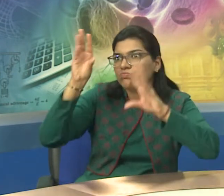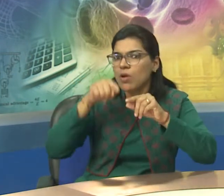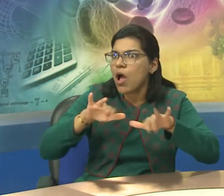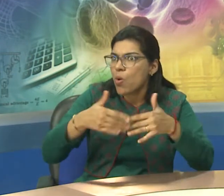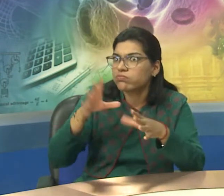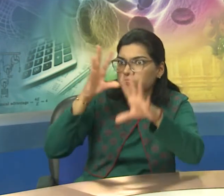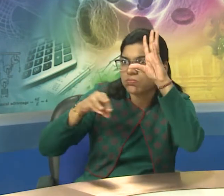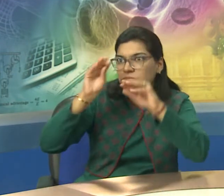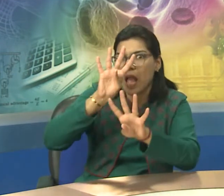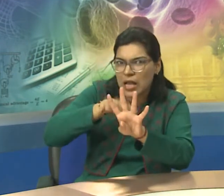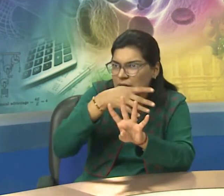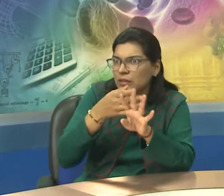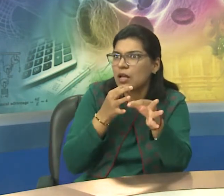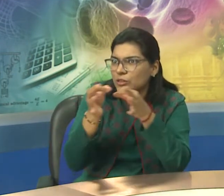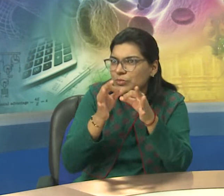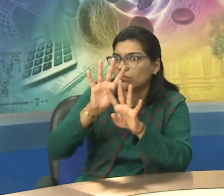the needed guidance